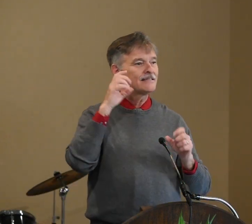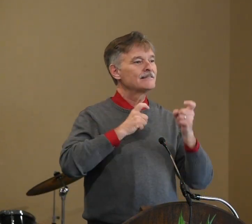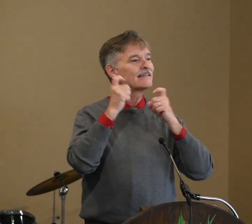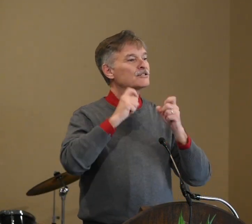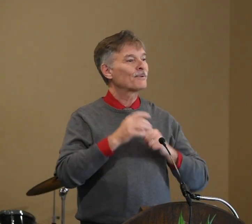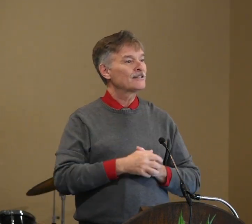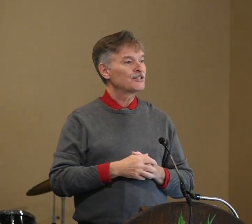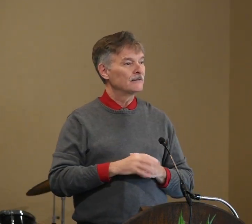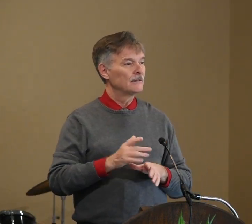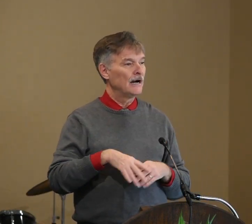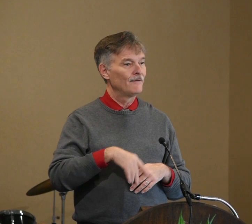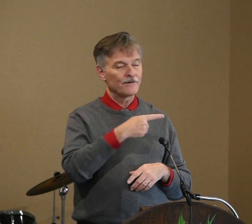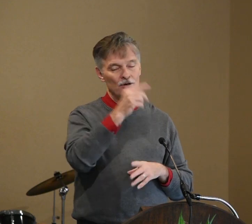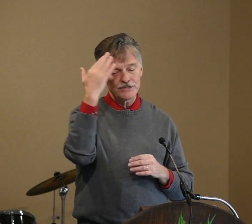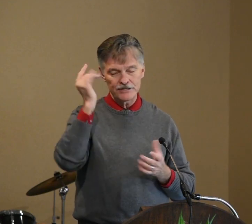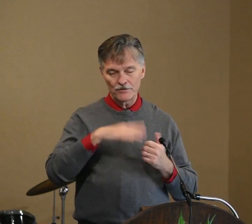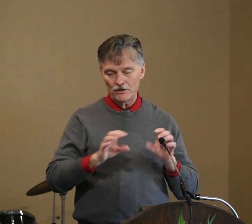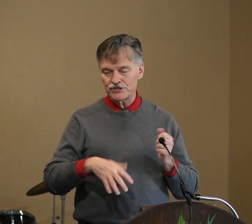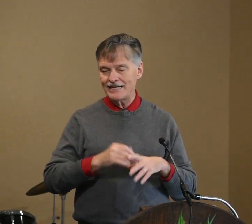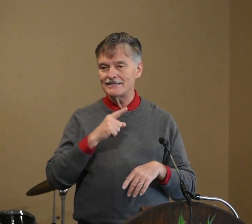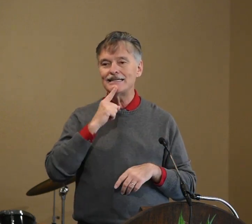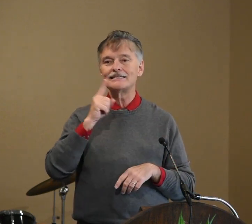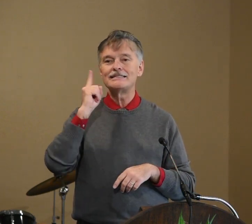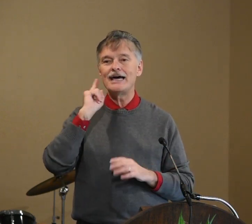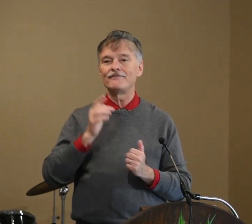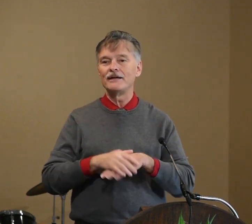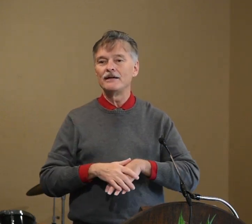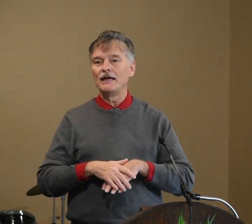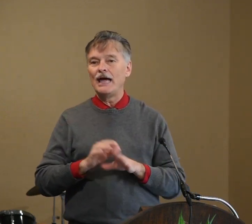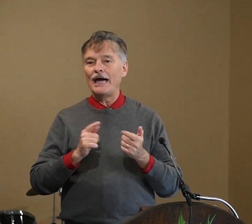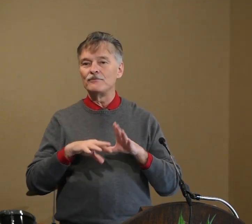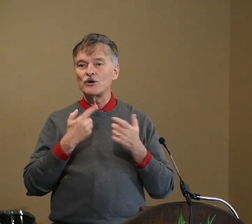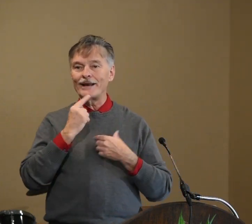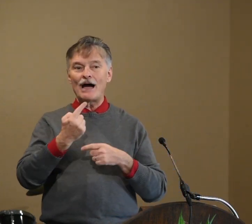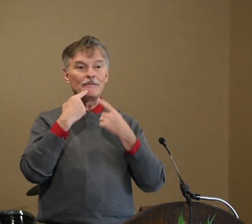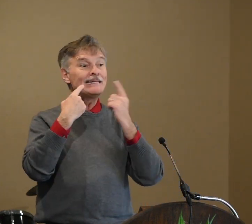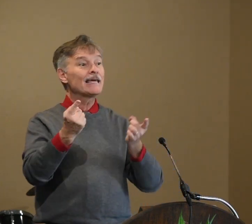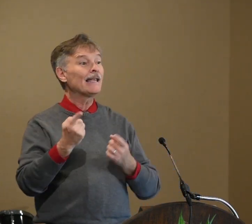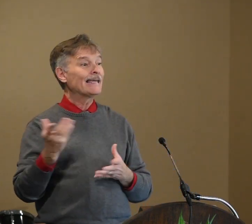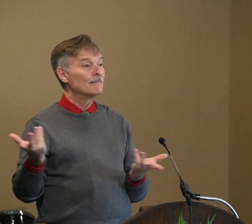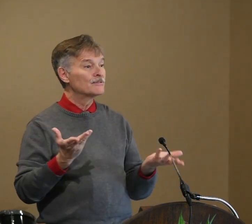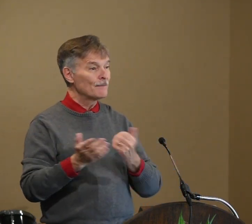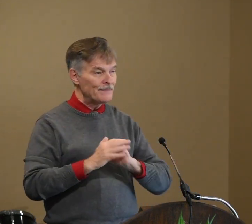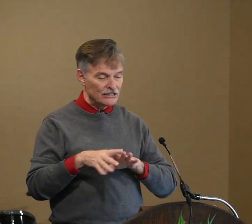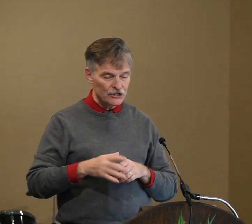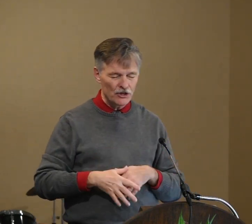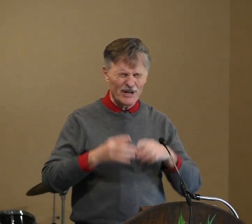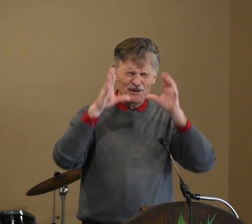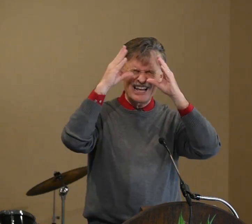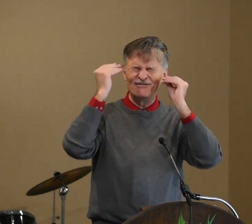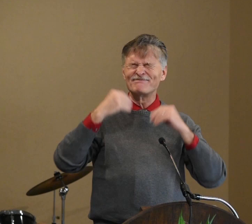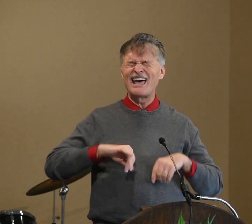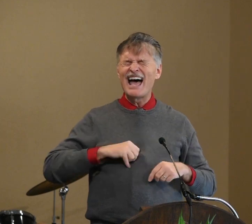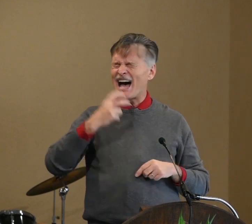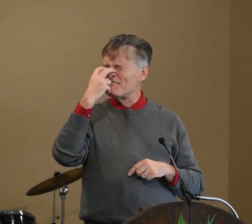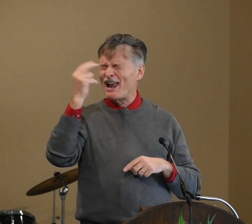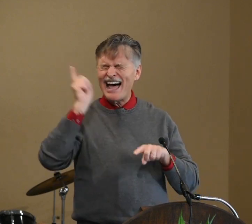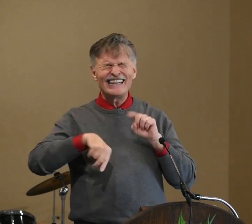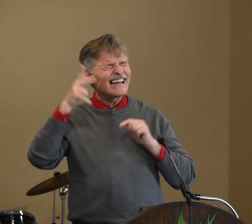Chase's expression. For those that don't know Chase, he is deaf. And so when I would be telling him something to do, he would go, I'm blind, I